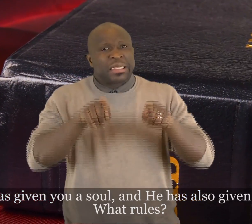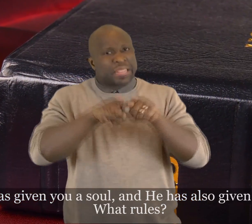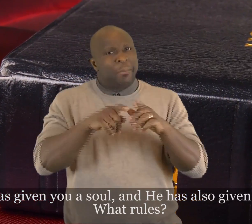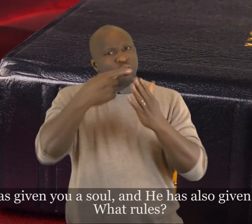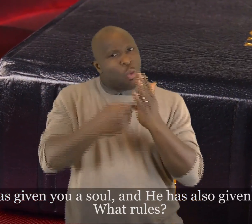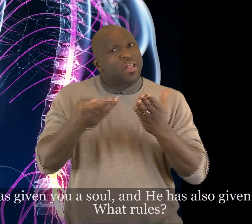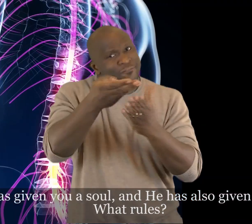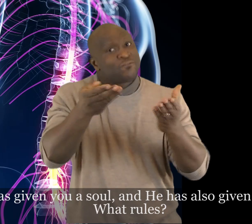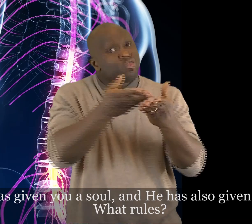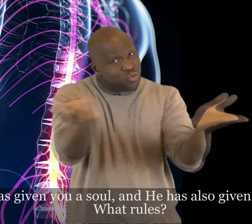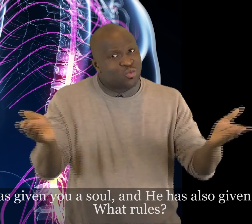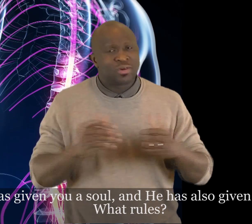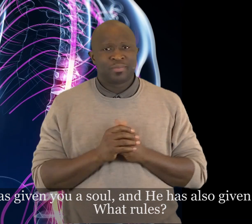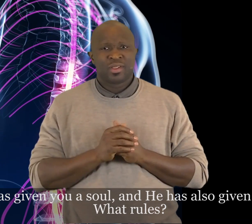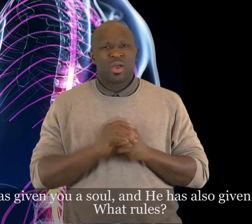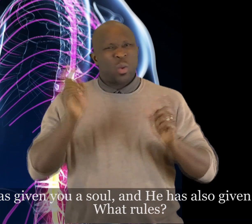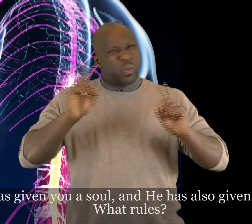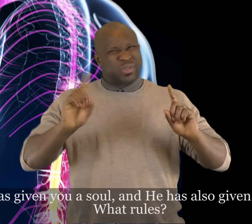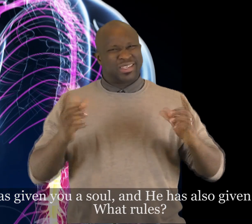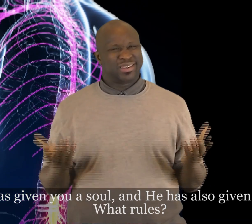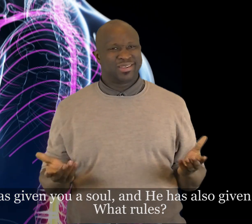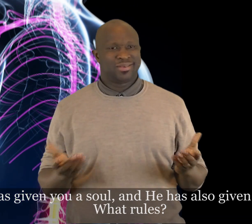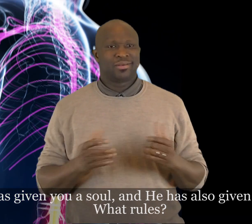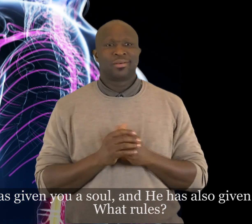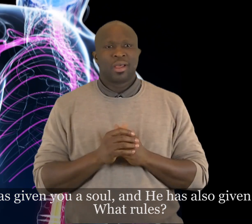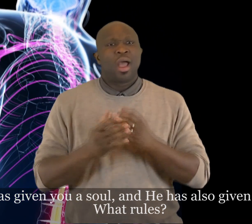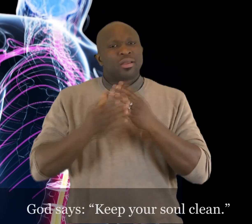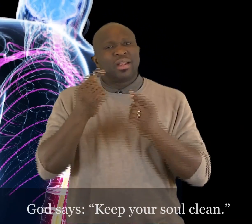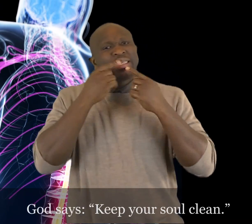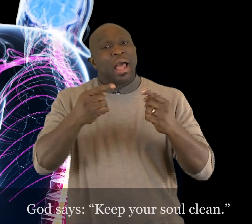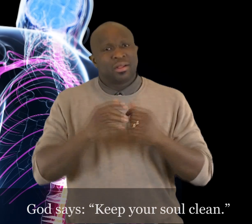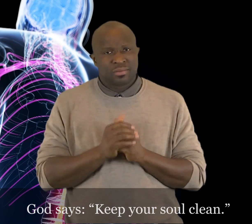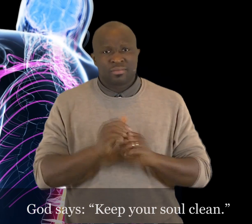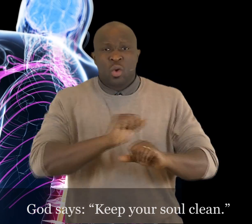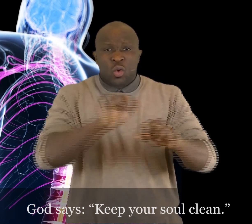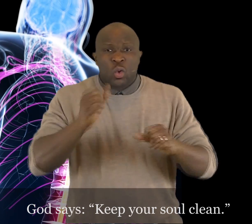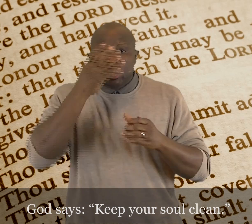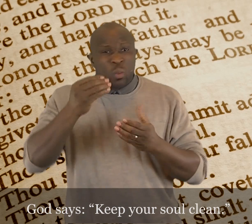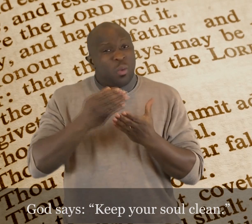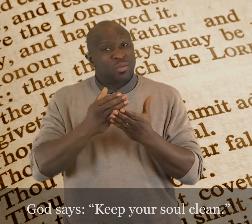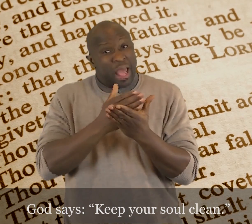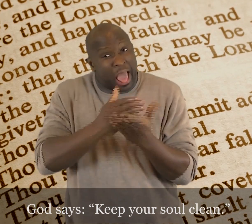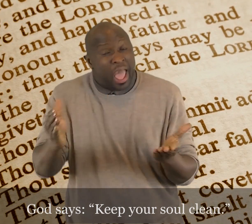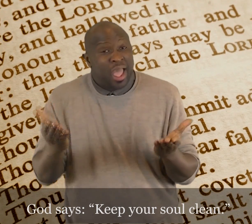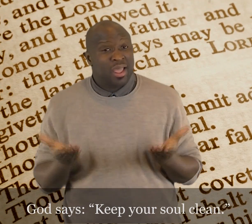lease? If this body is lent to me, what are the terms? We're told them. Keep your